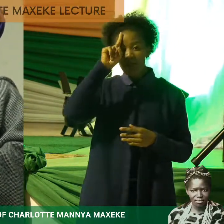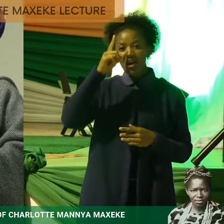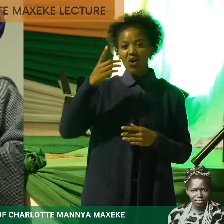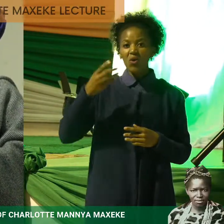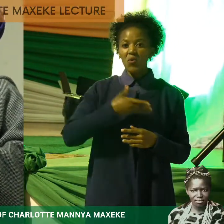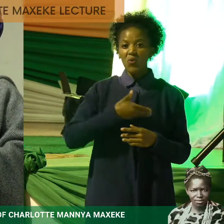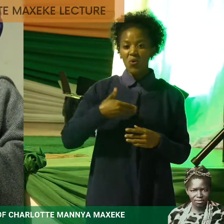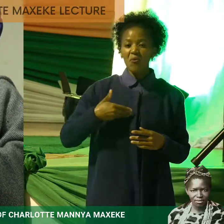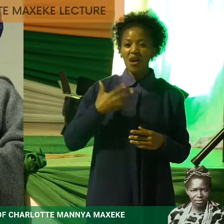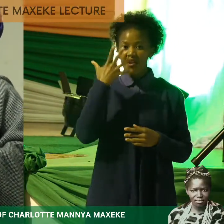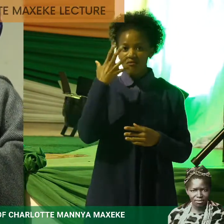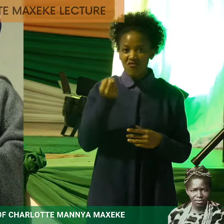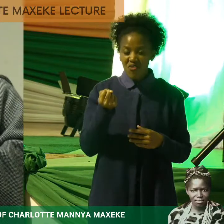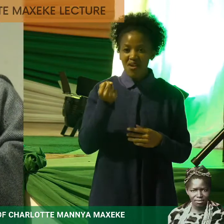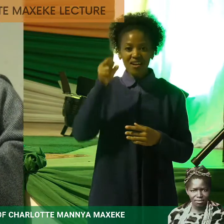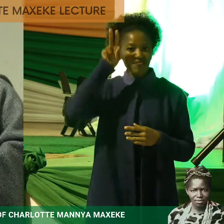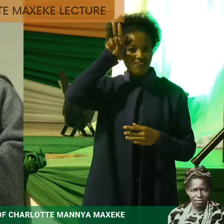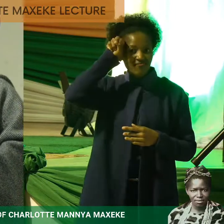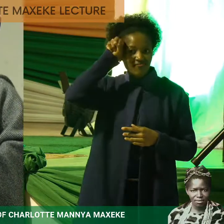obtain degree.